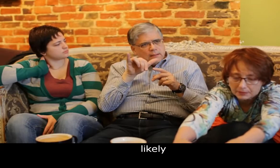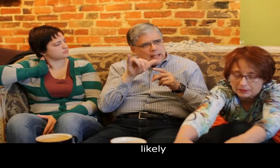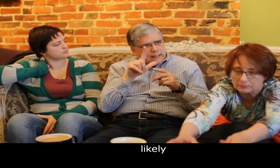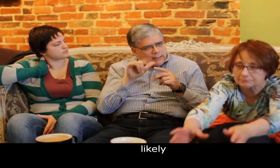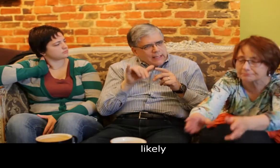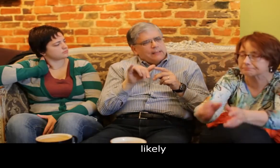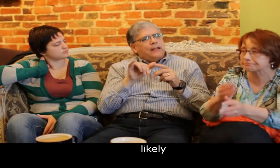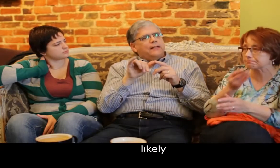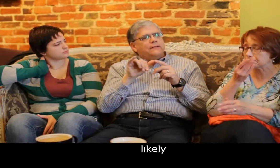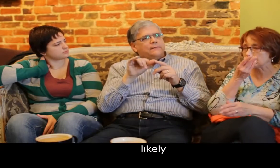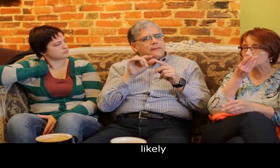likely